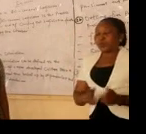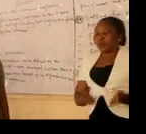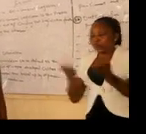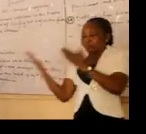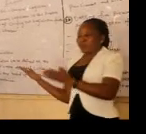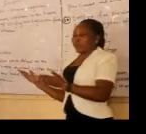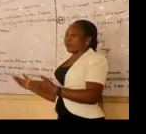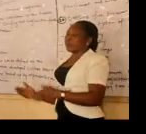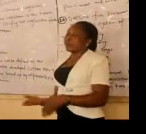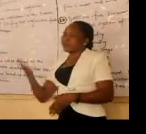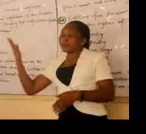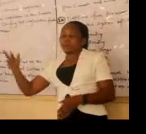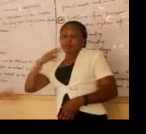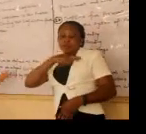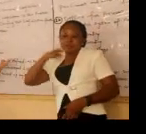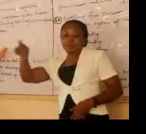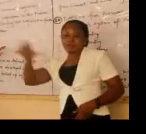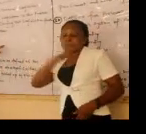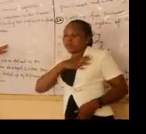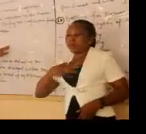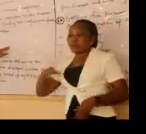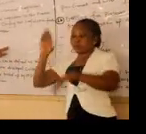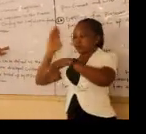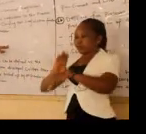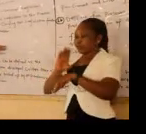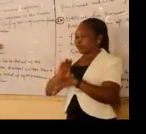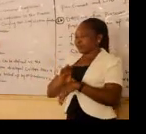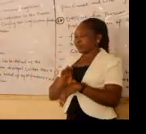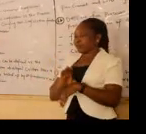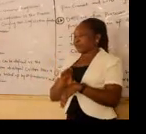and so forth. Now Nigeria,